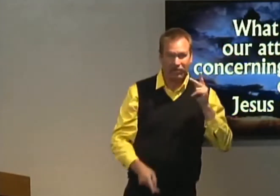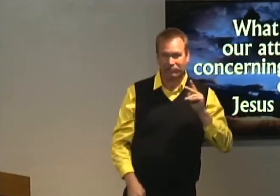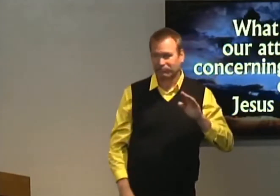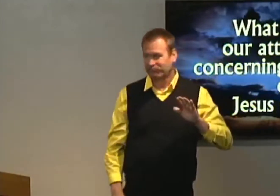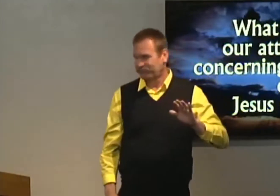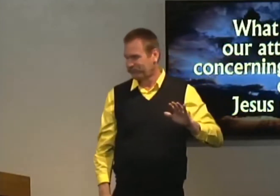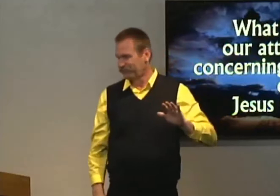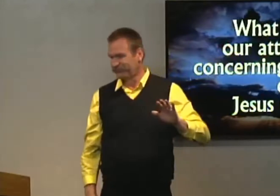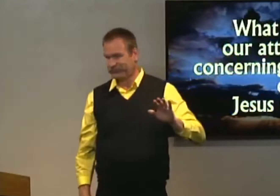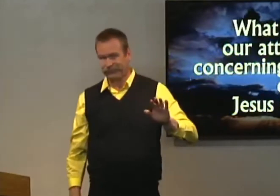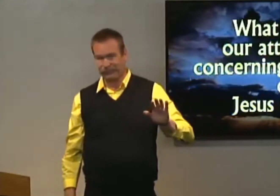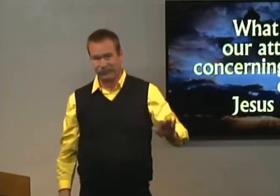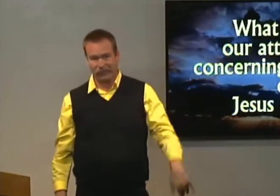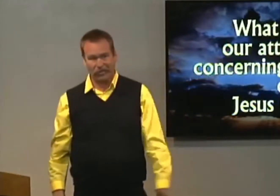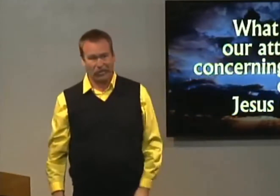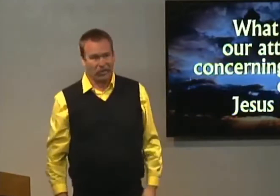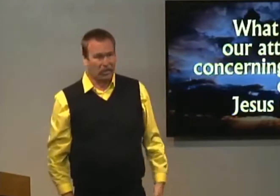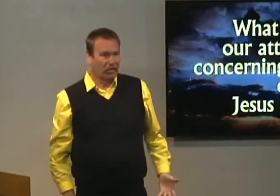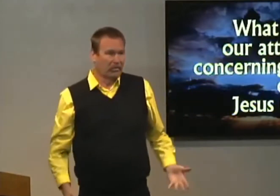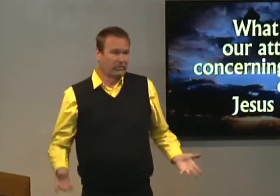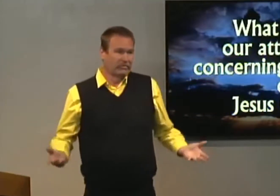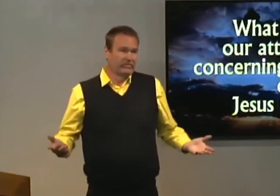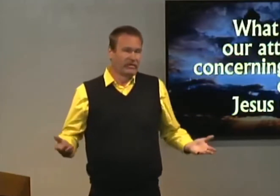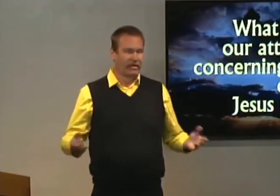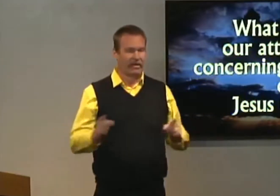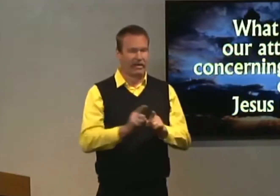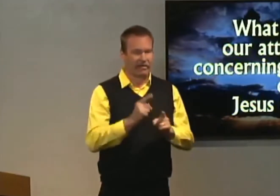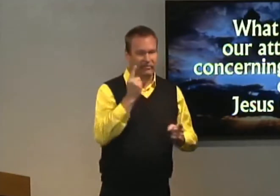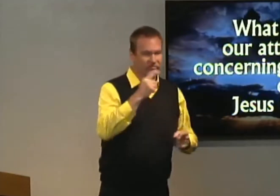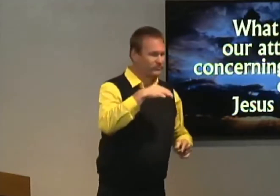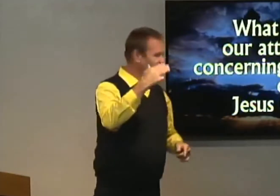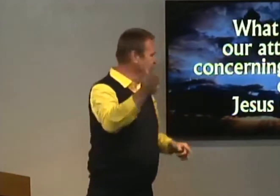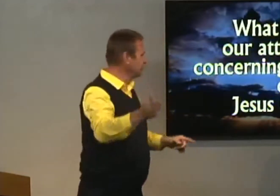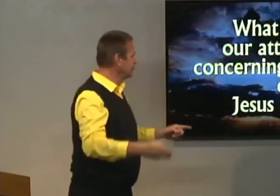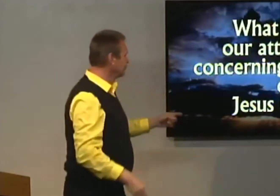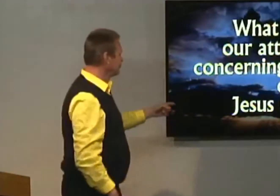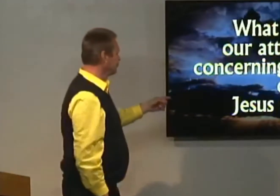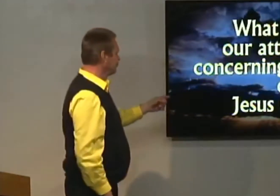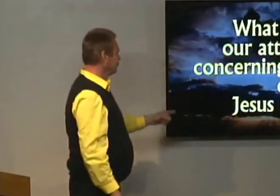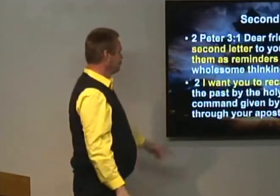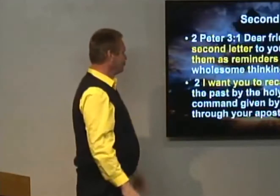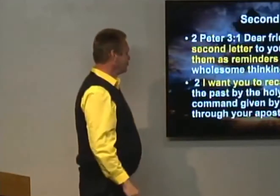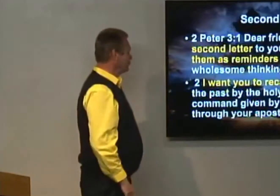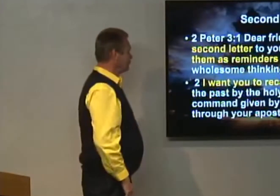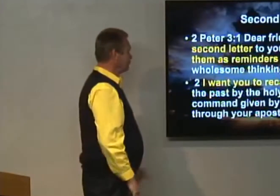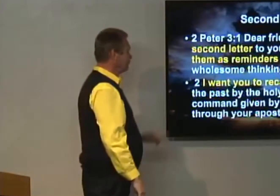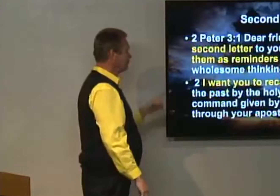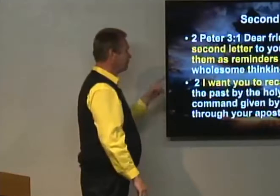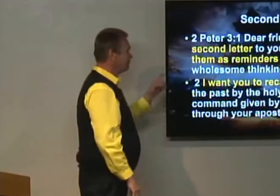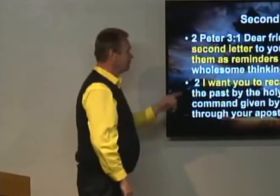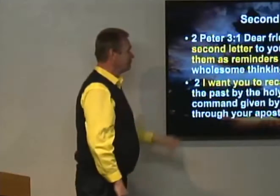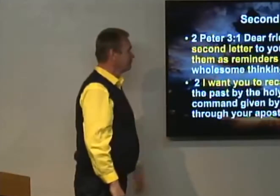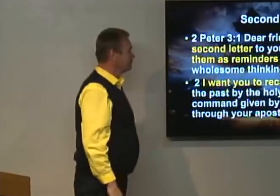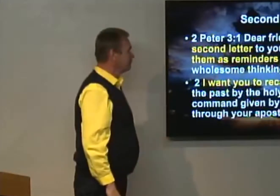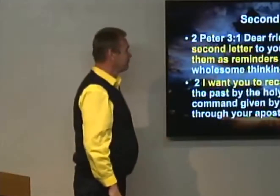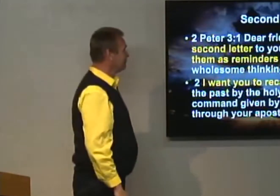And sometimes Christians just become kind of like, ugh, I don't know, it's not really important, not significant.